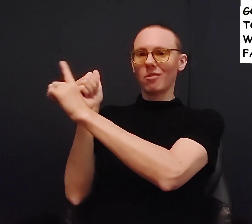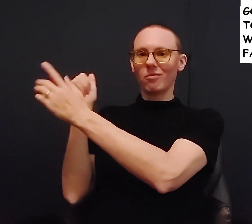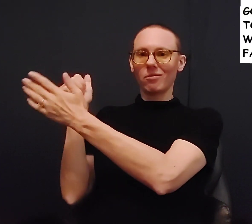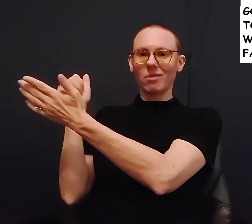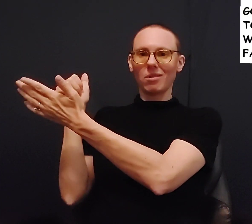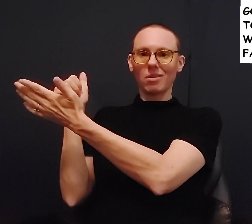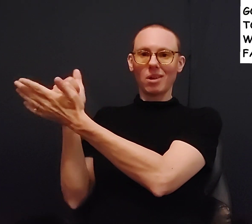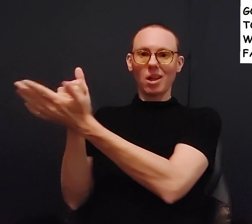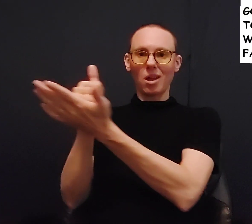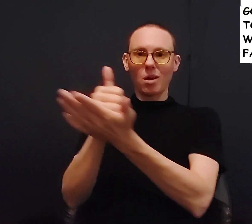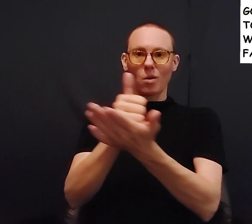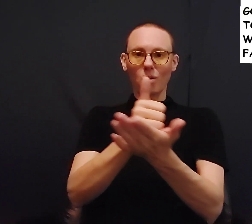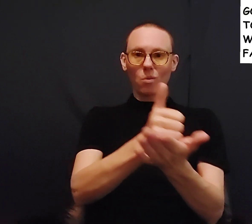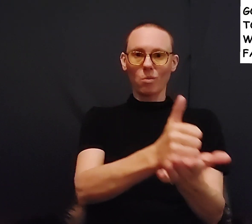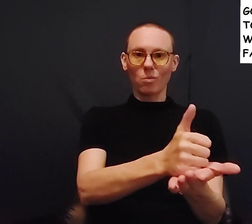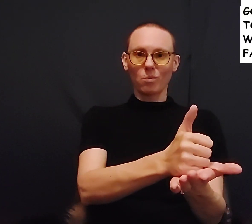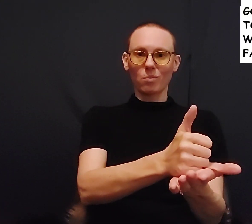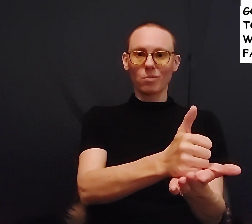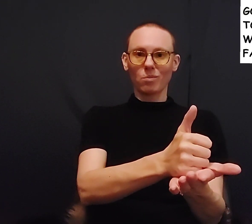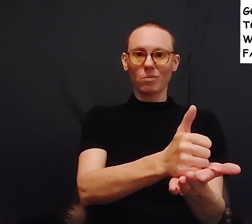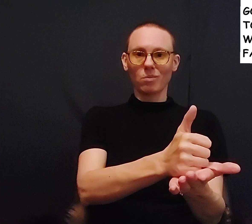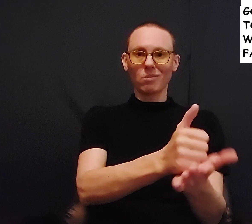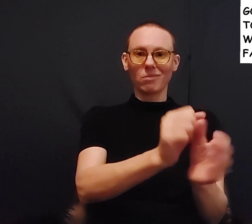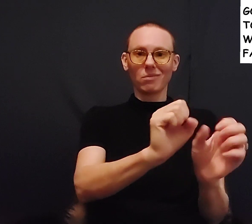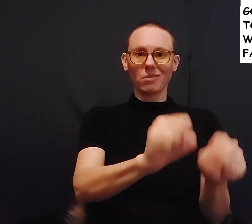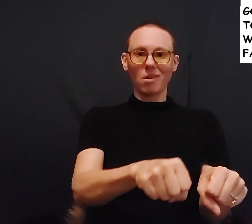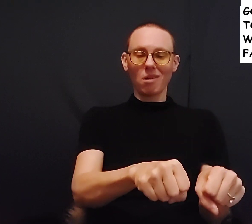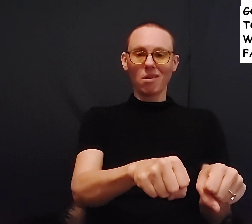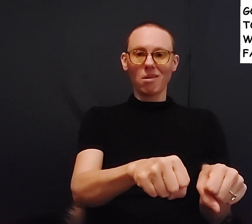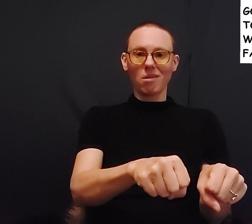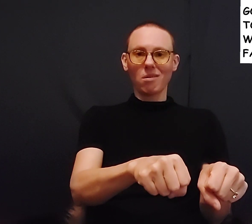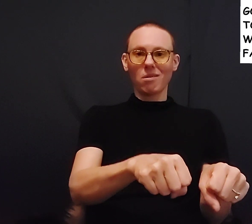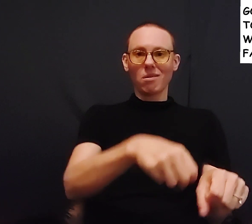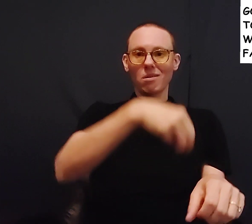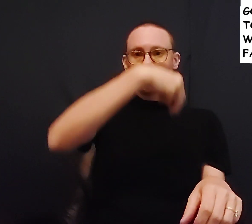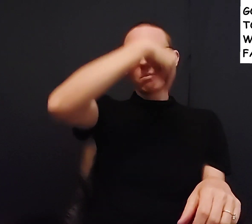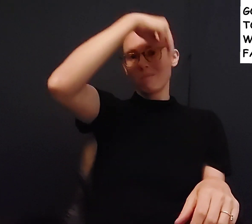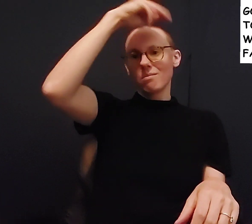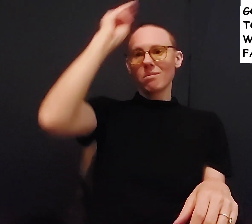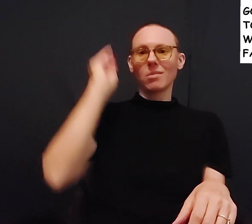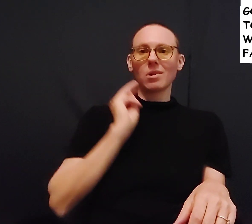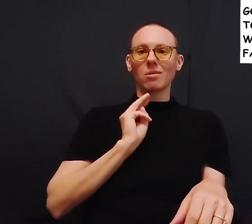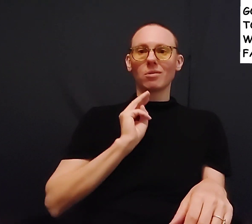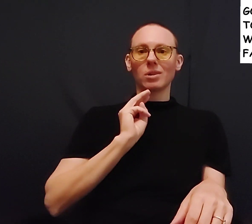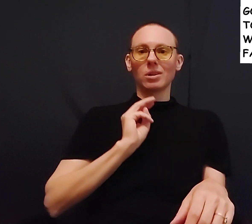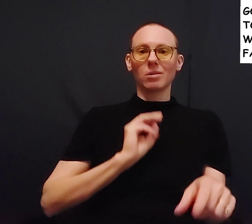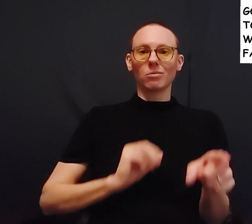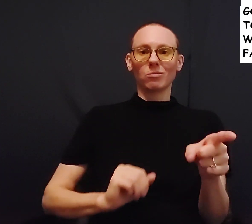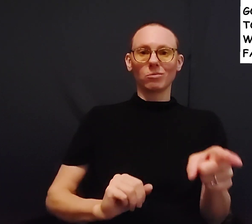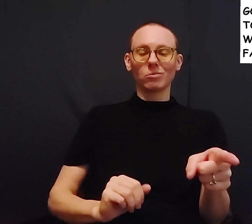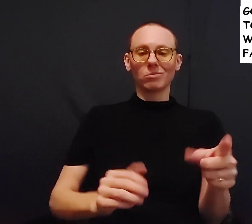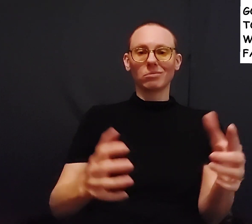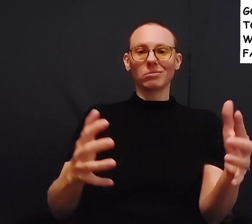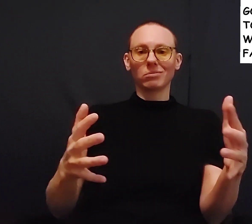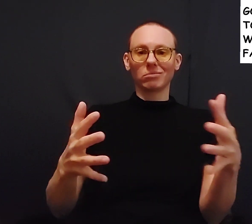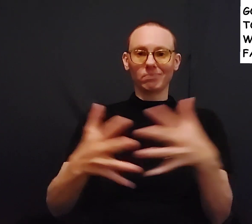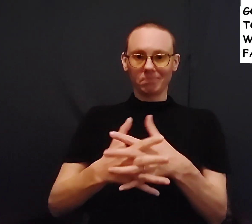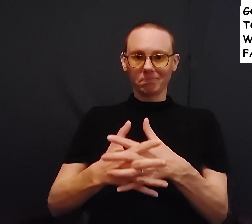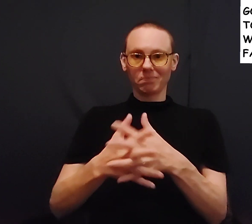God enabled Mary to conceive without a human father.